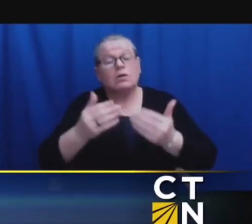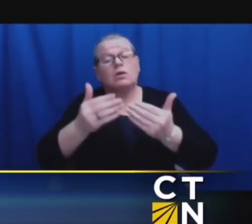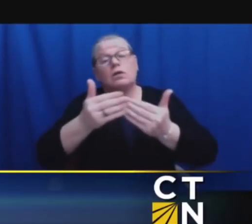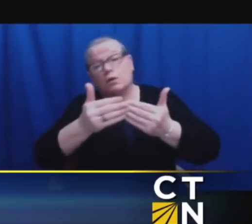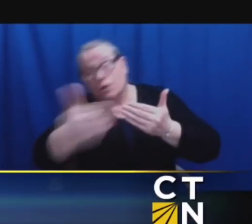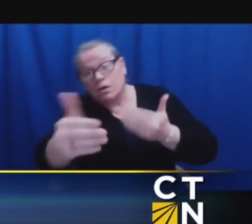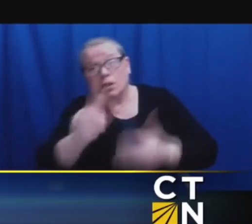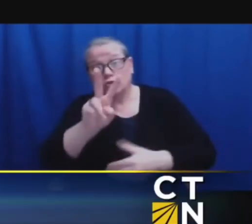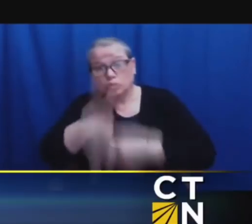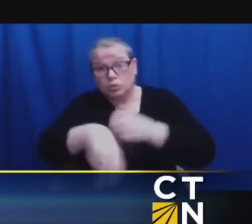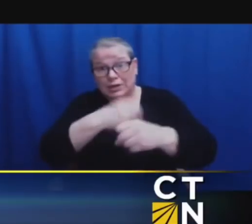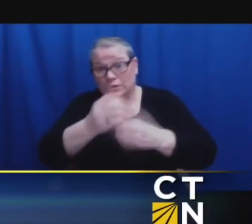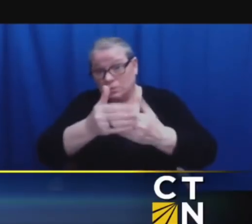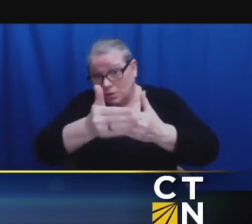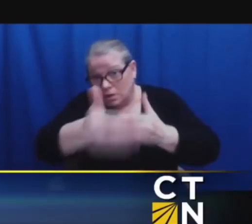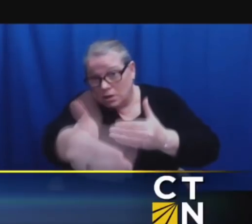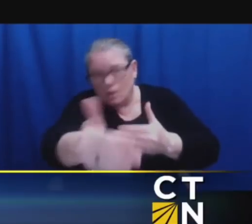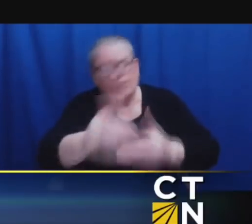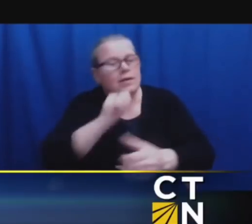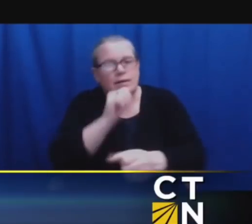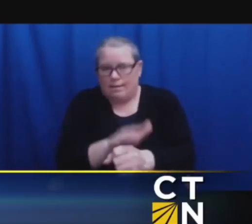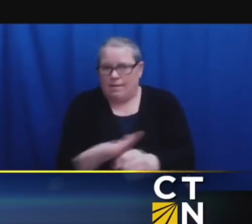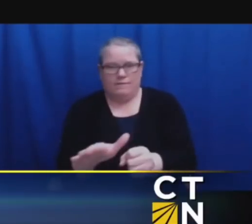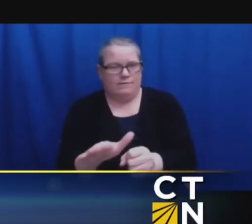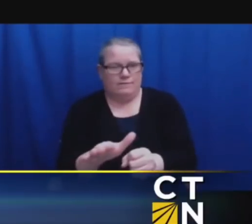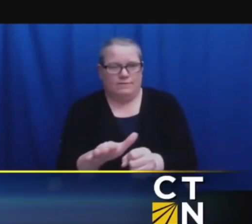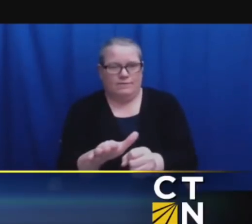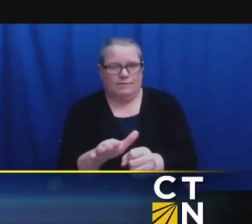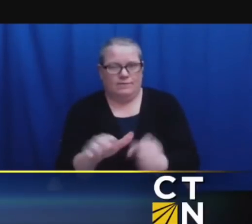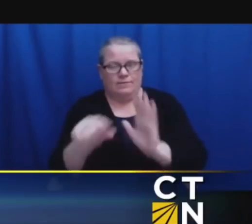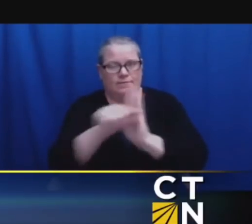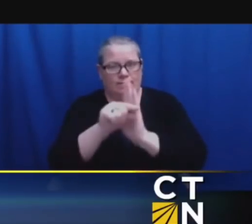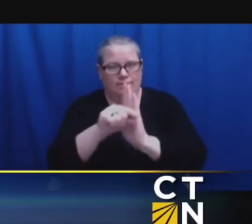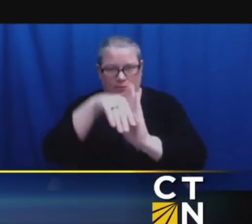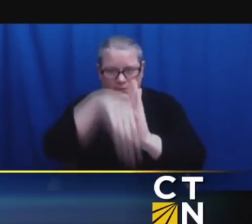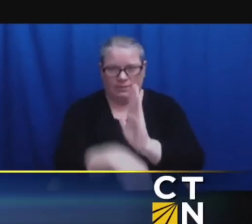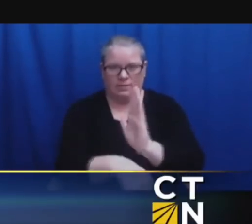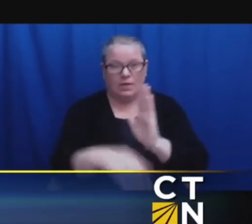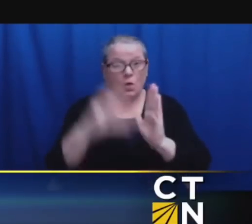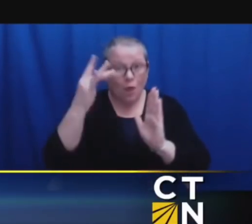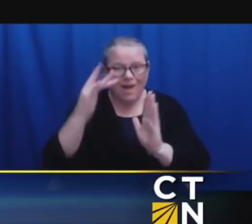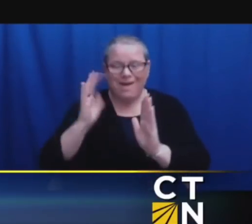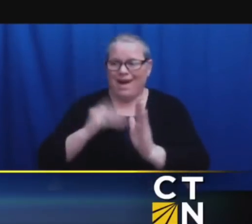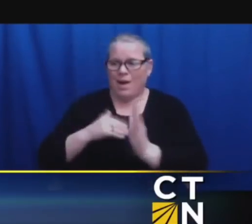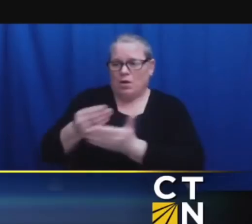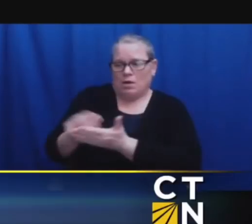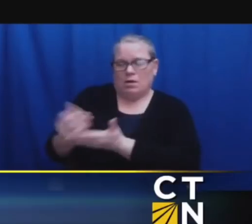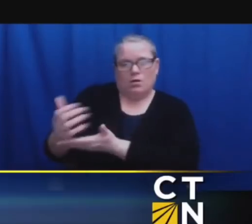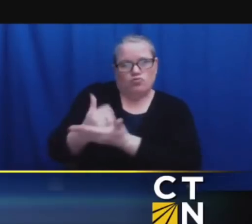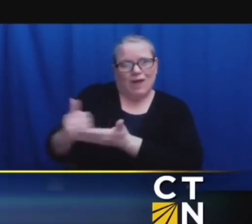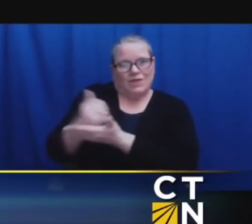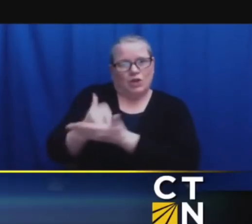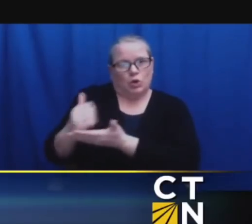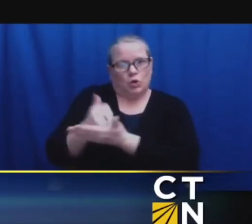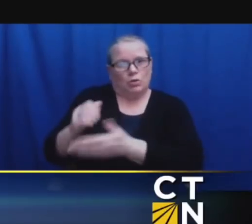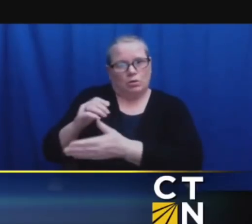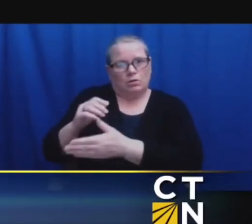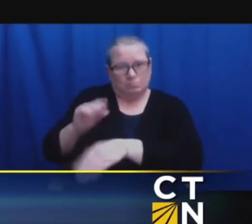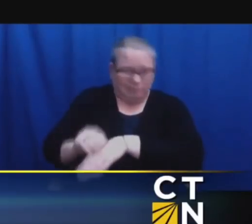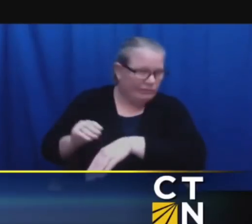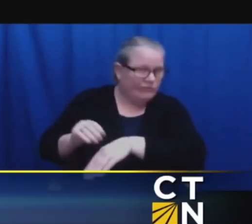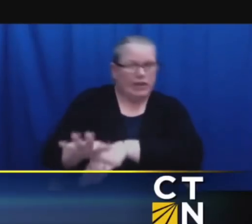shortfall, and that shortfall is related in part to revenues. And depending on what happens with the stimulus bill, you could